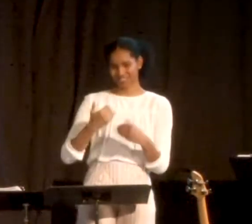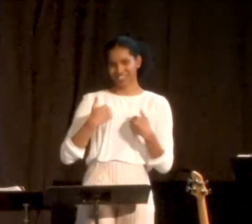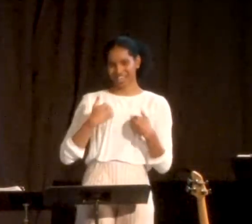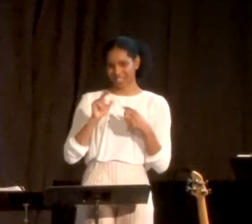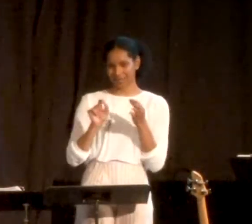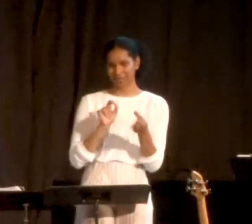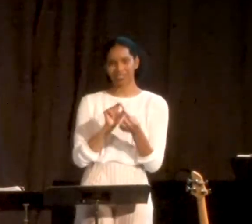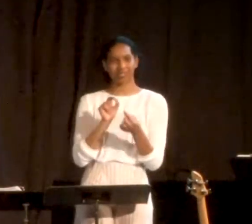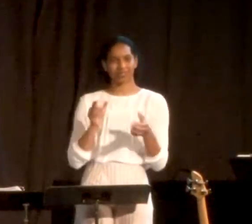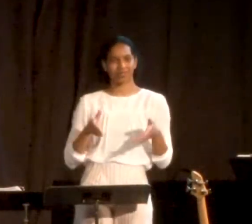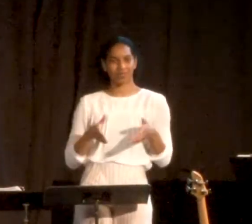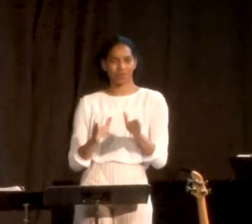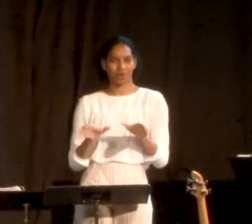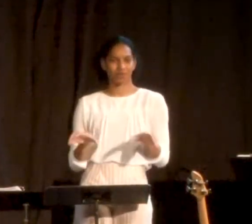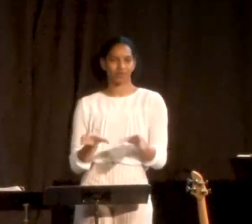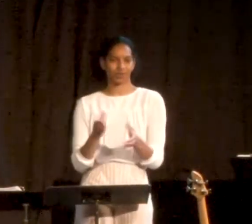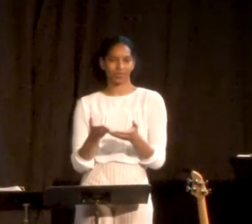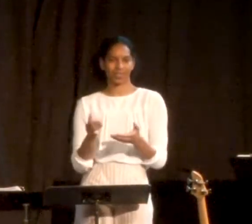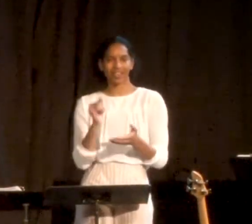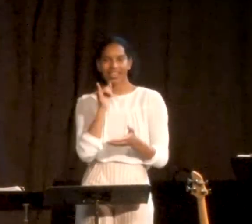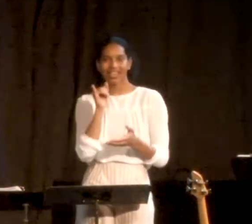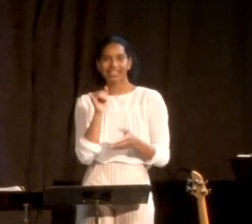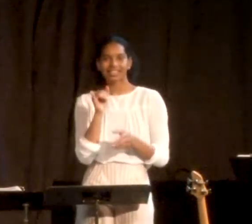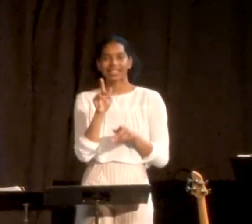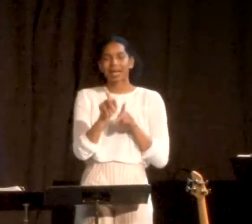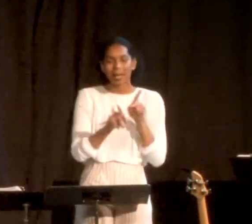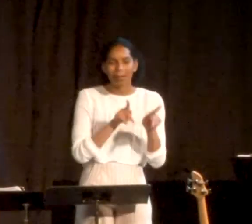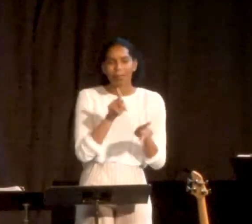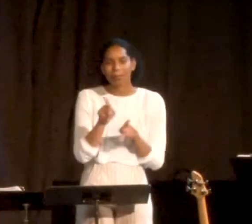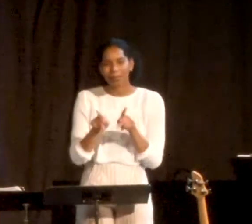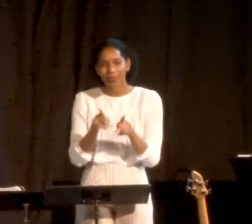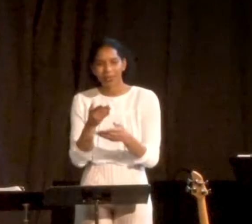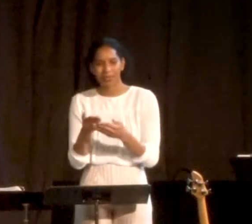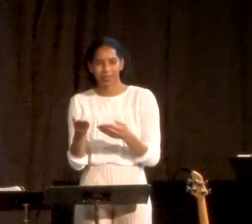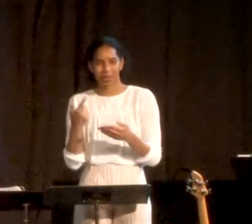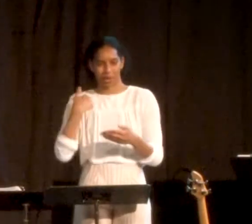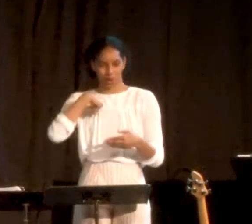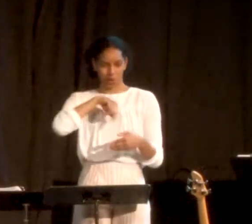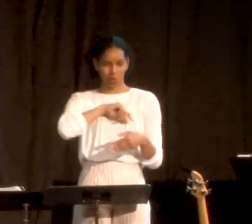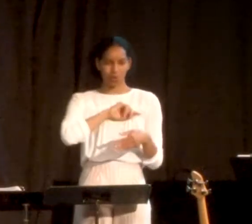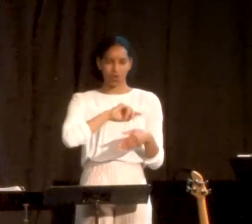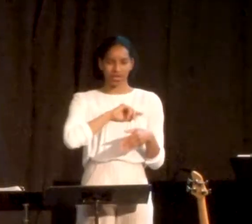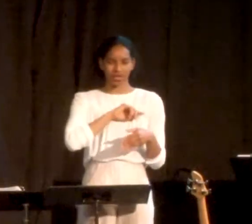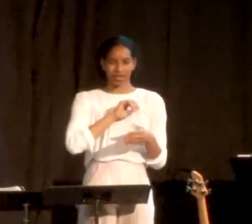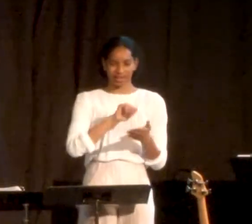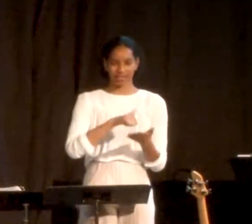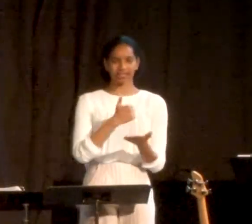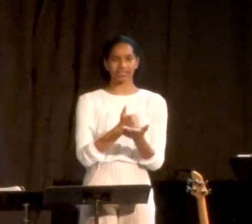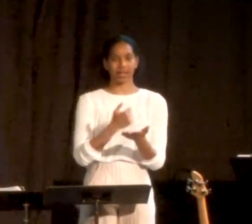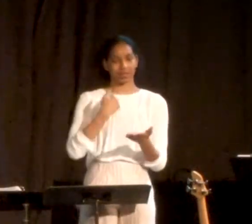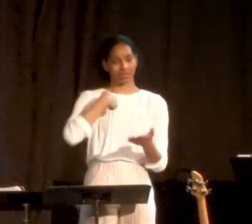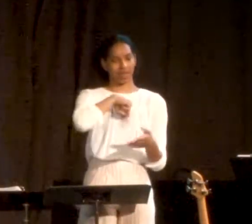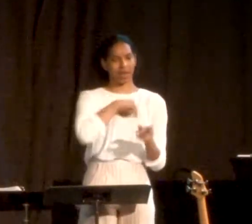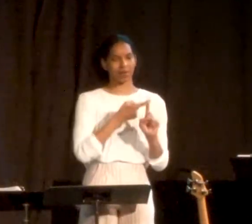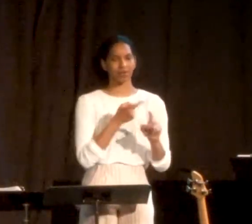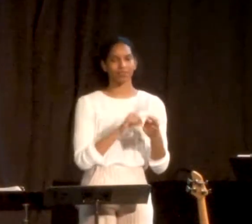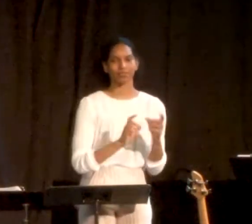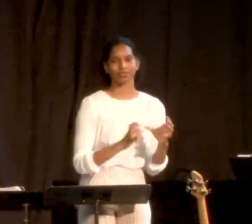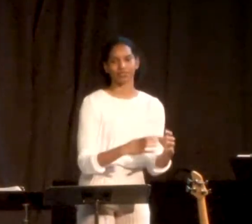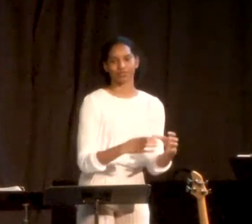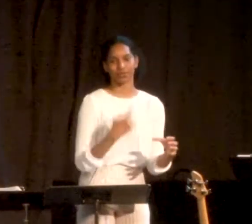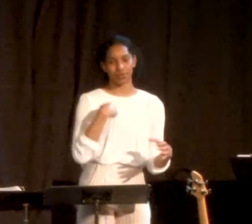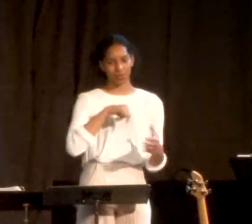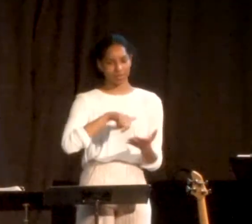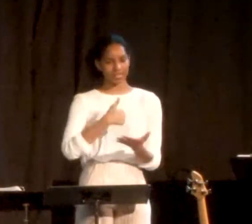is. It's a people thing. It's a people thing. We have developed our way of doing things. Why do we do that? Because